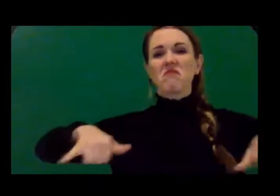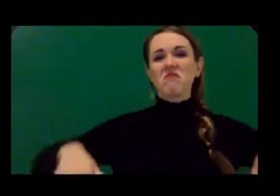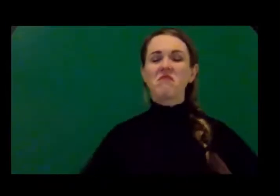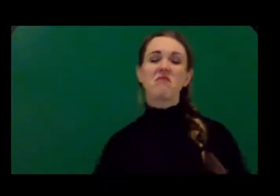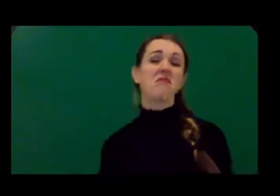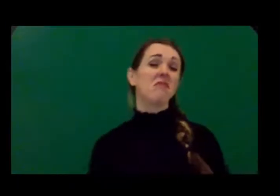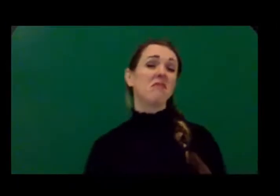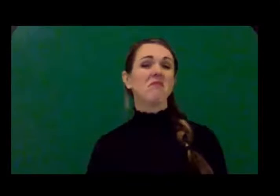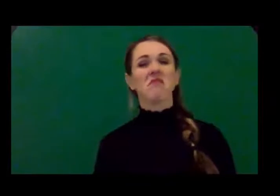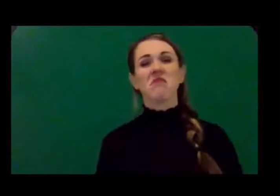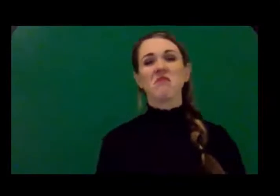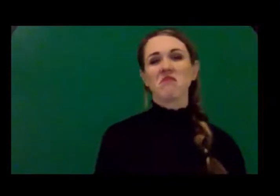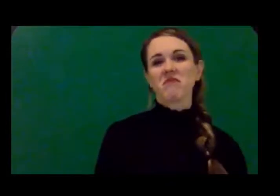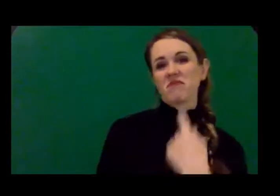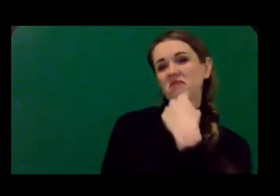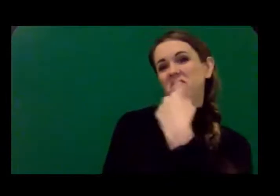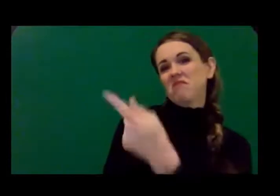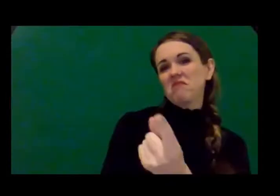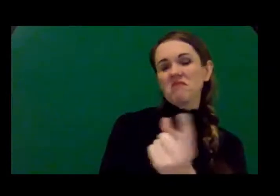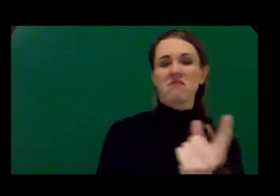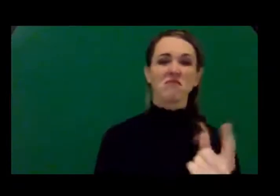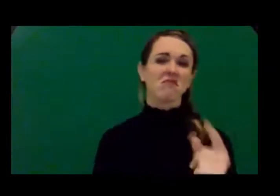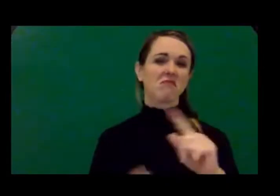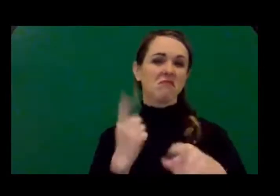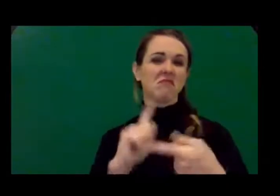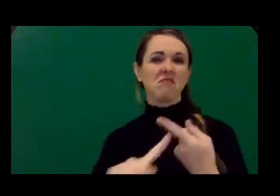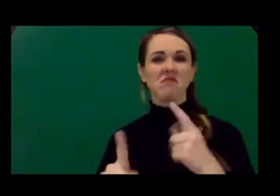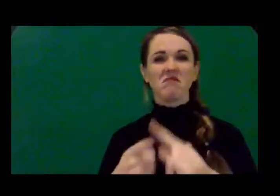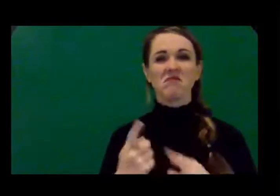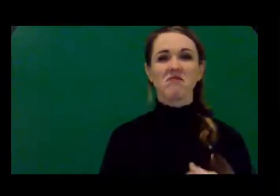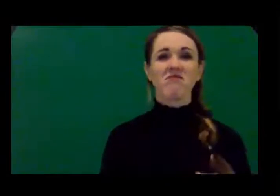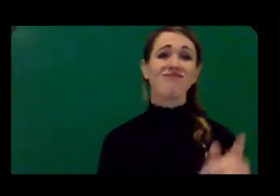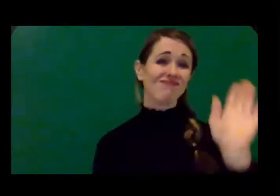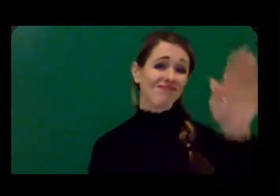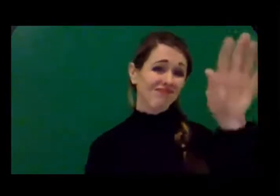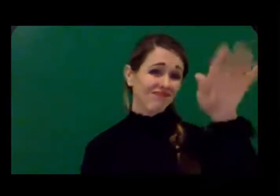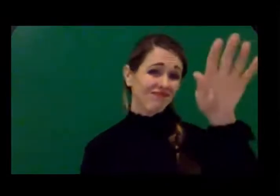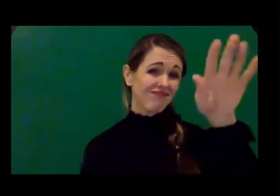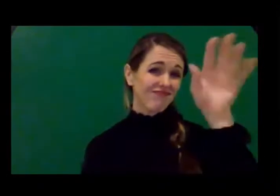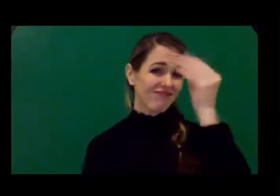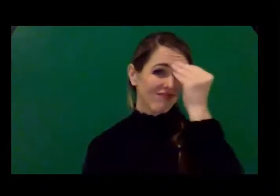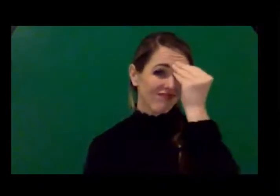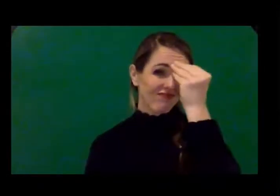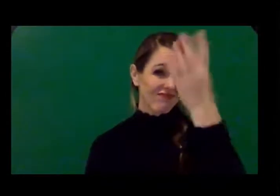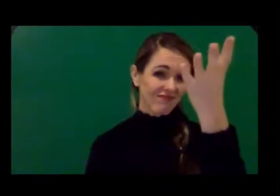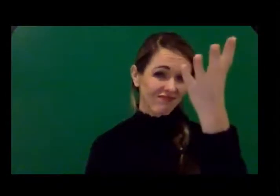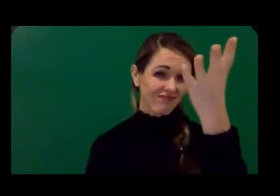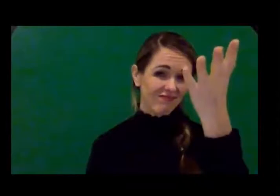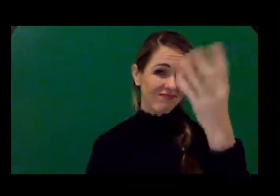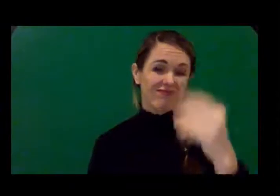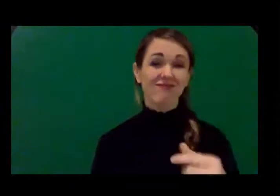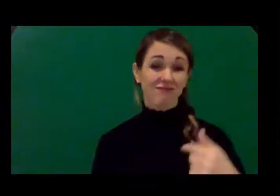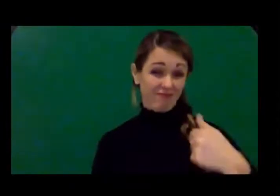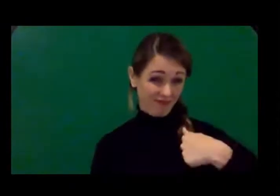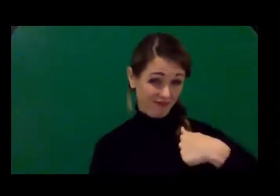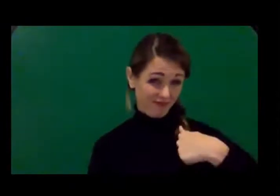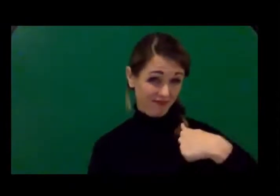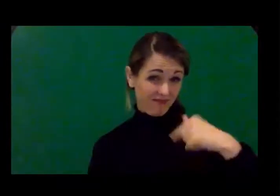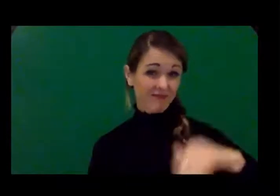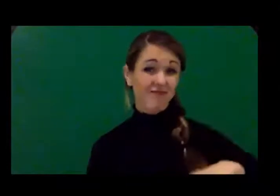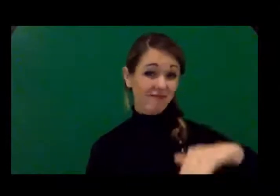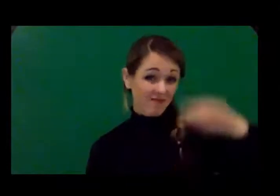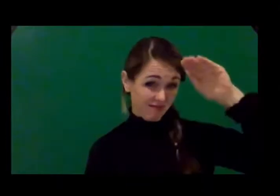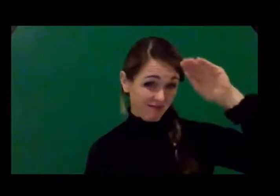Telling everyone, all of my friends, hey, guess what? Just to let you know, when I grow up, I'm going to